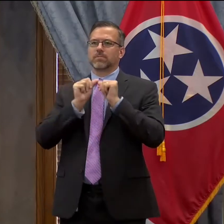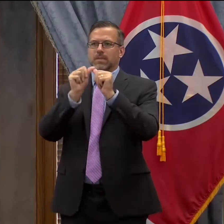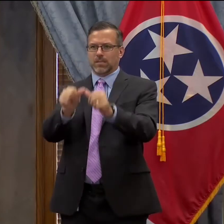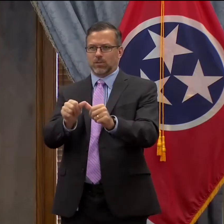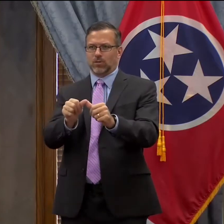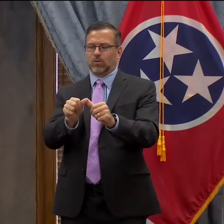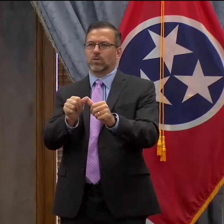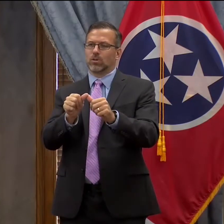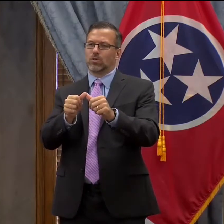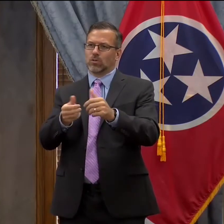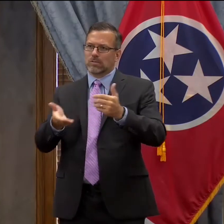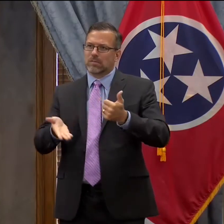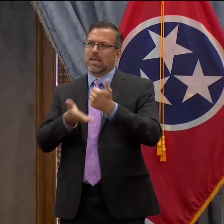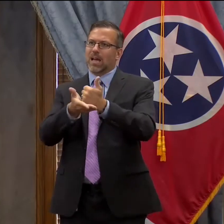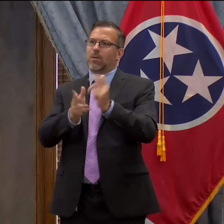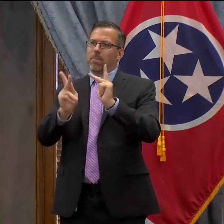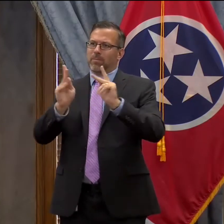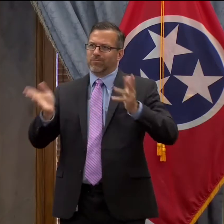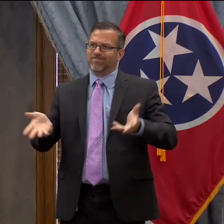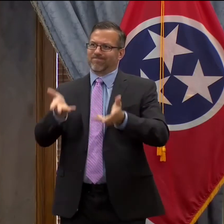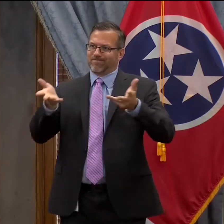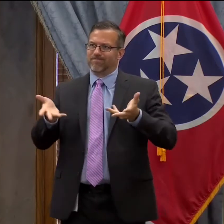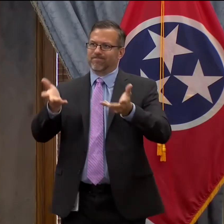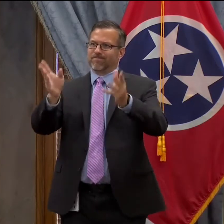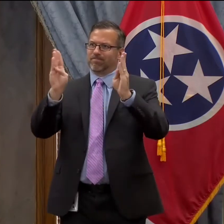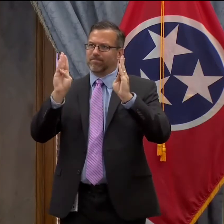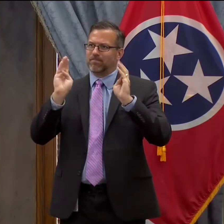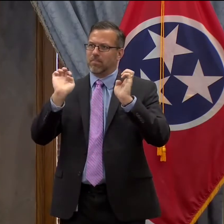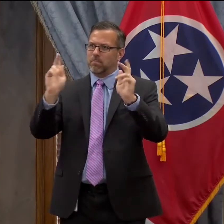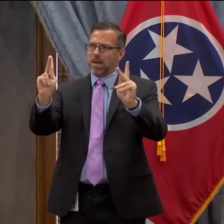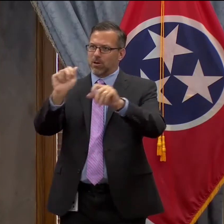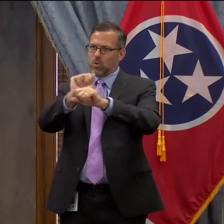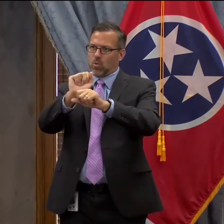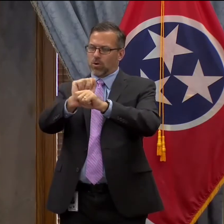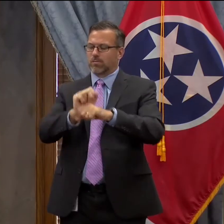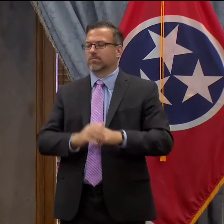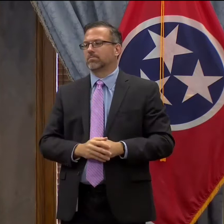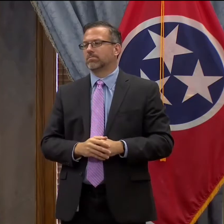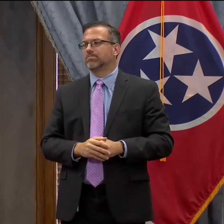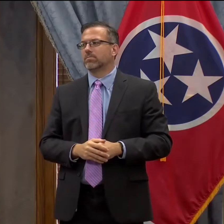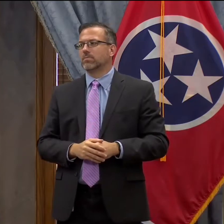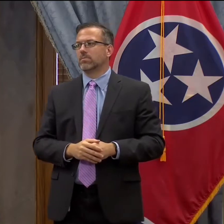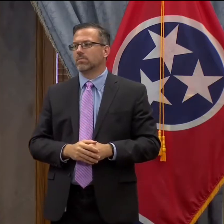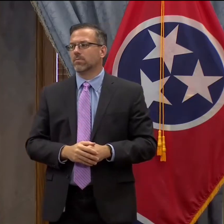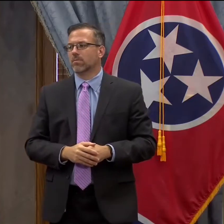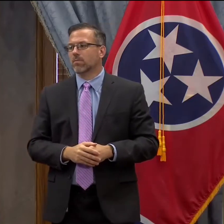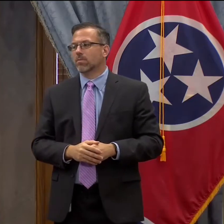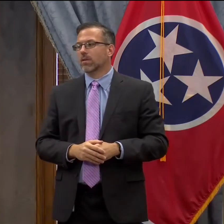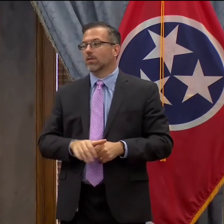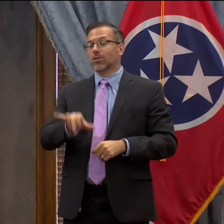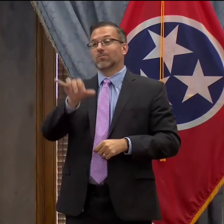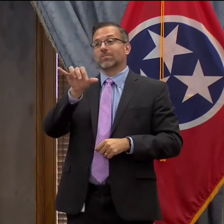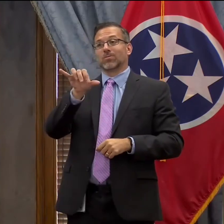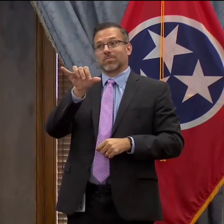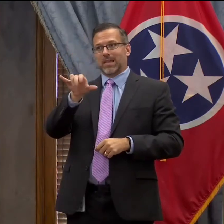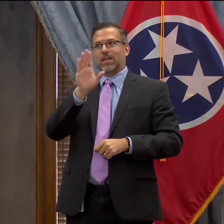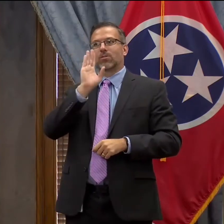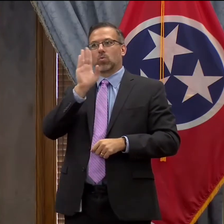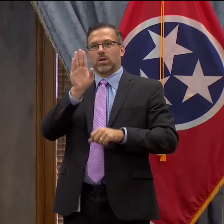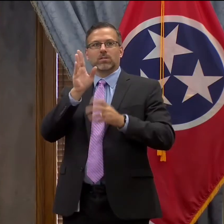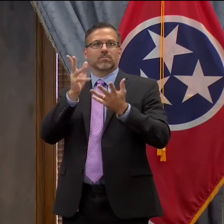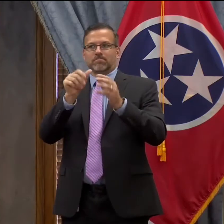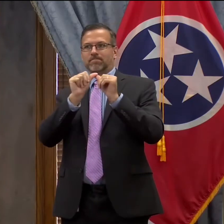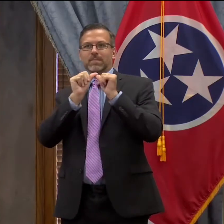get Tennesseans back to work. The Tennessee comeback economic story will continue as Tennesseans